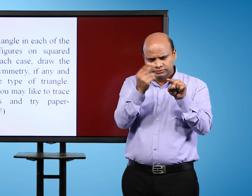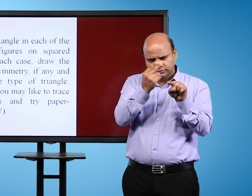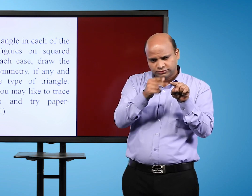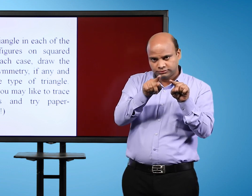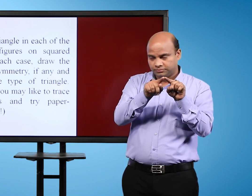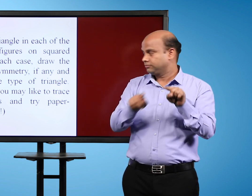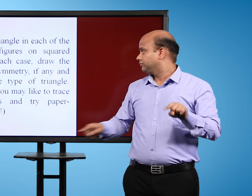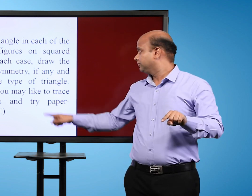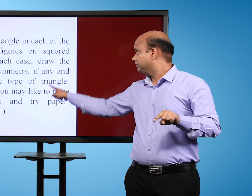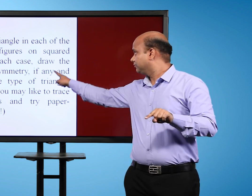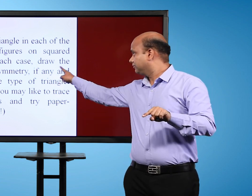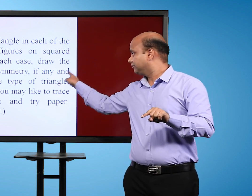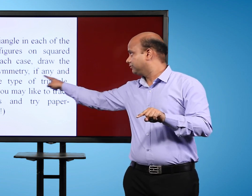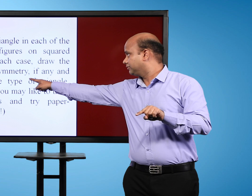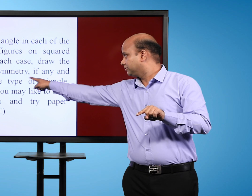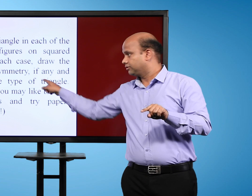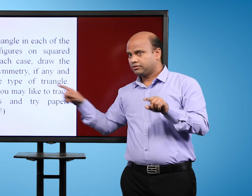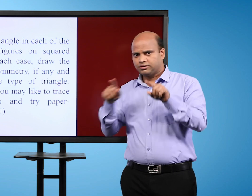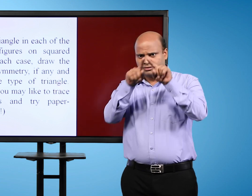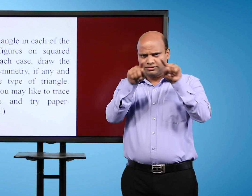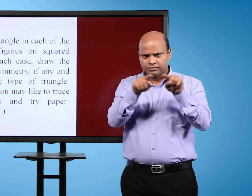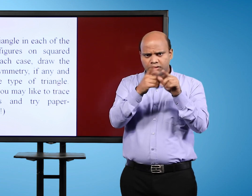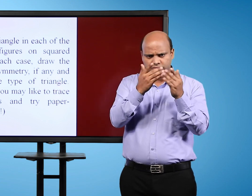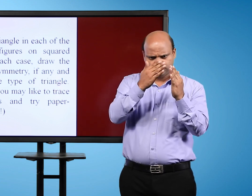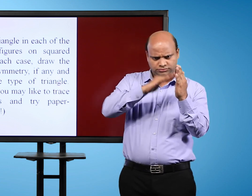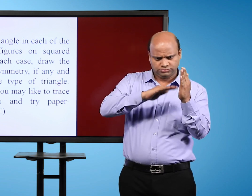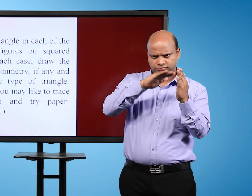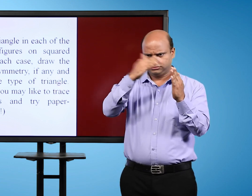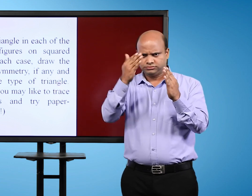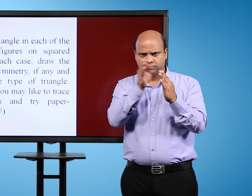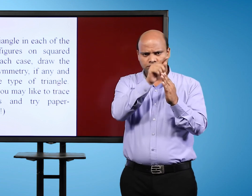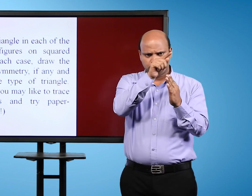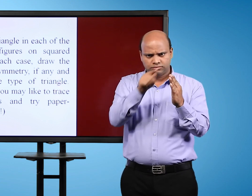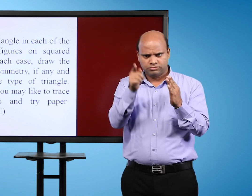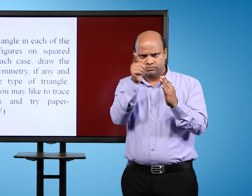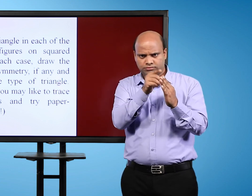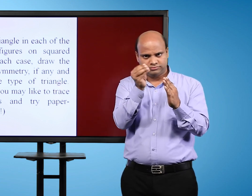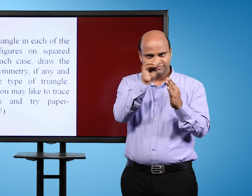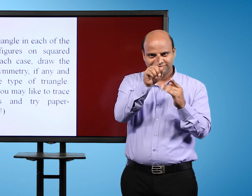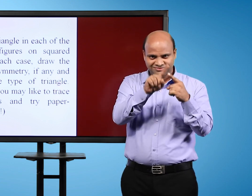the line or lines of symmetry, if any, and identify the type of